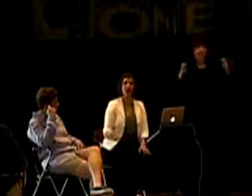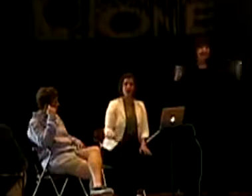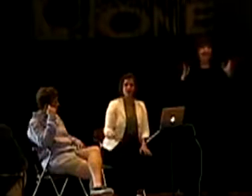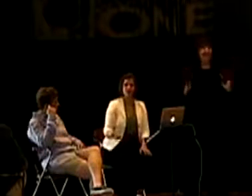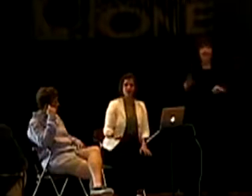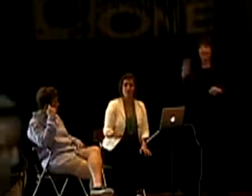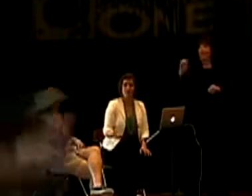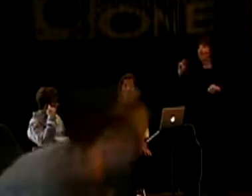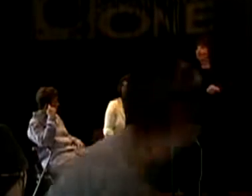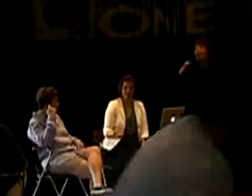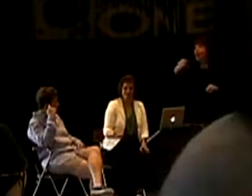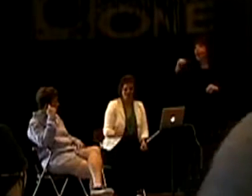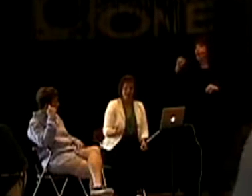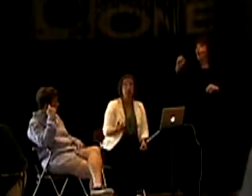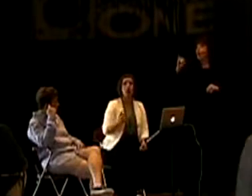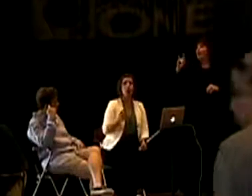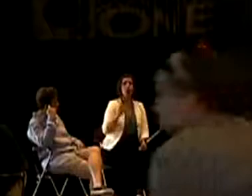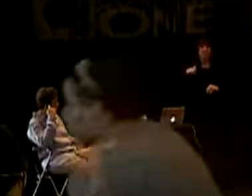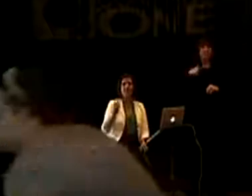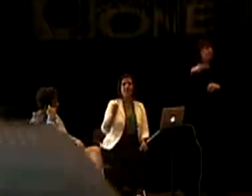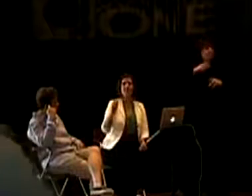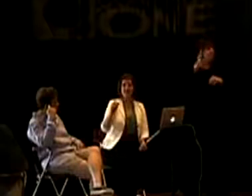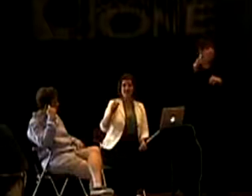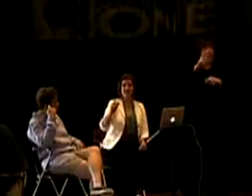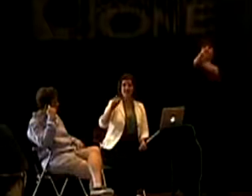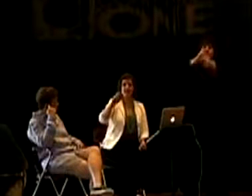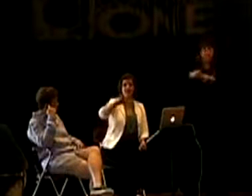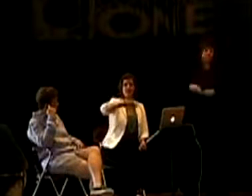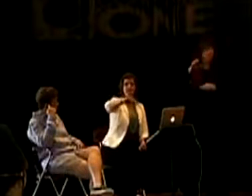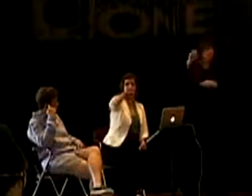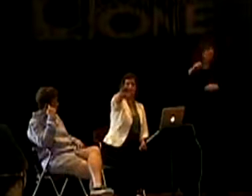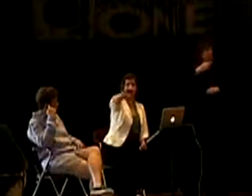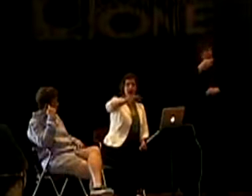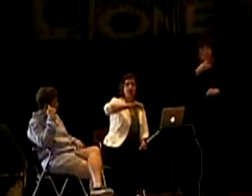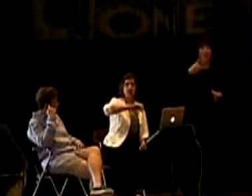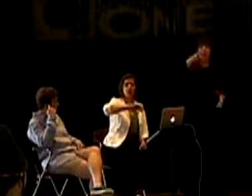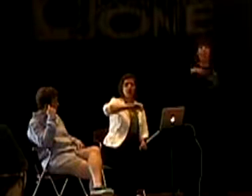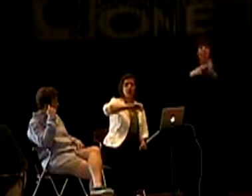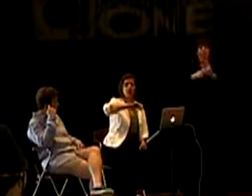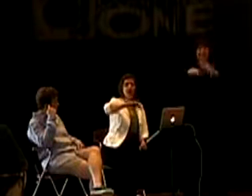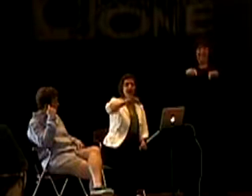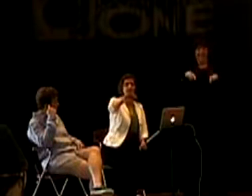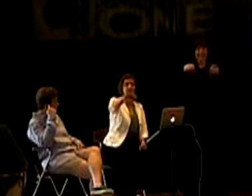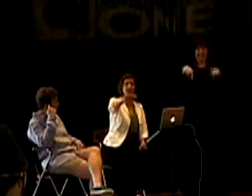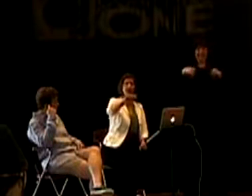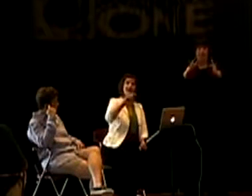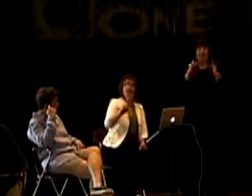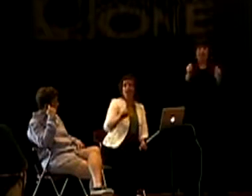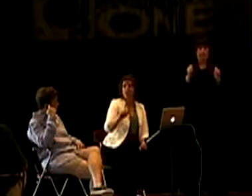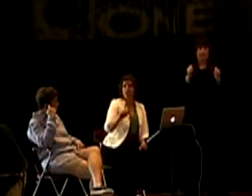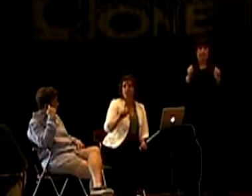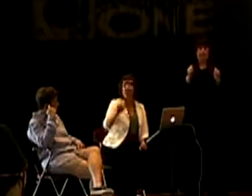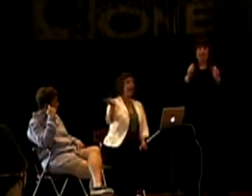who I will introduce momentarily. What that means is this center aisle should be kept clear